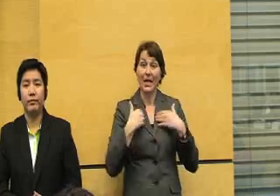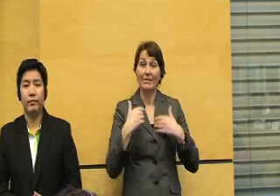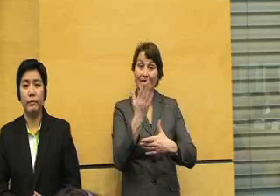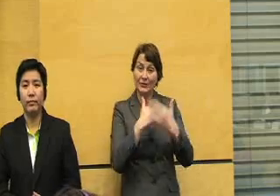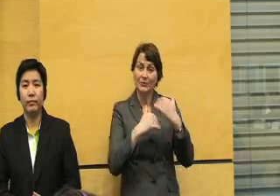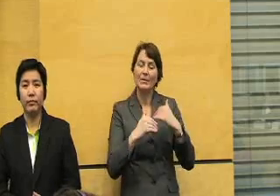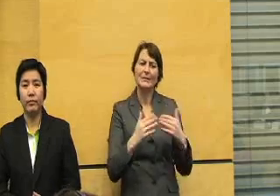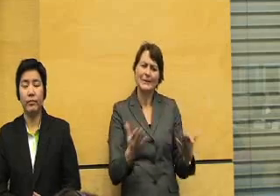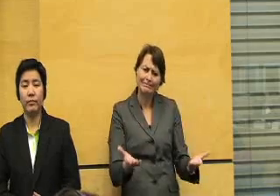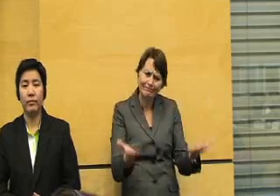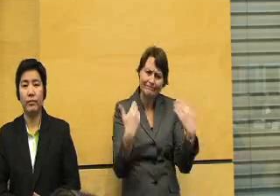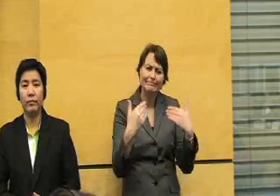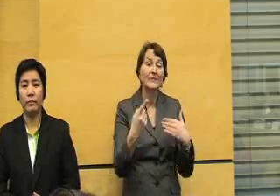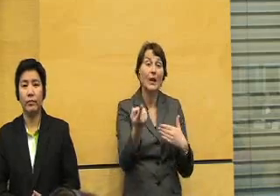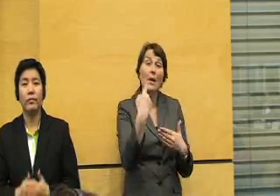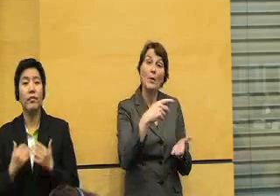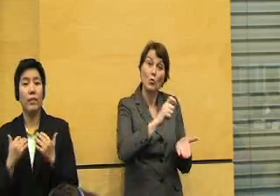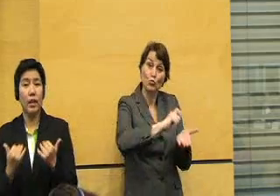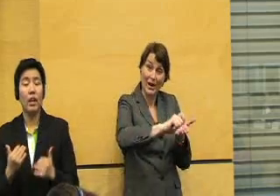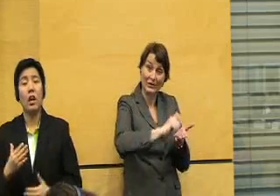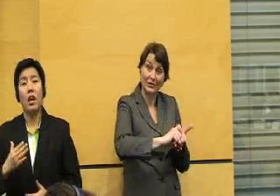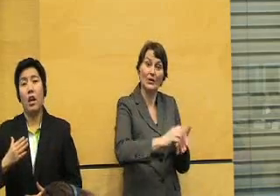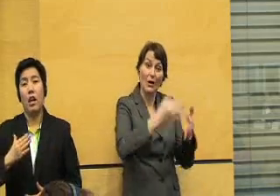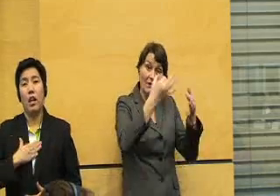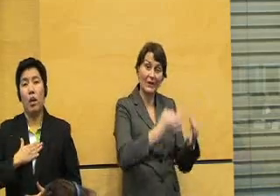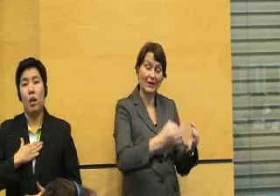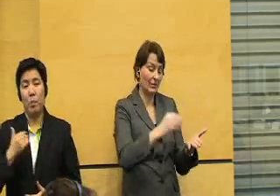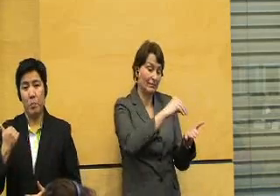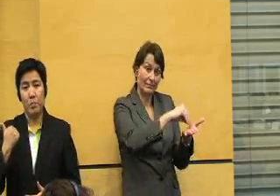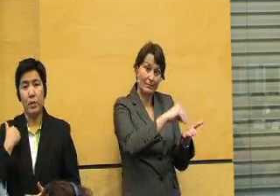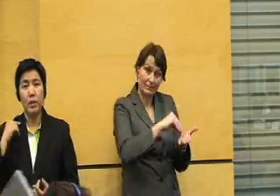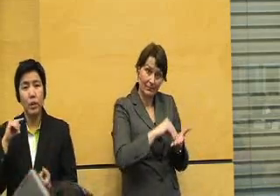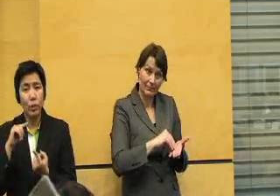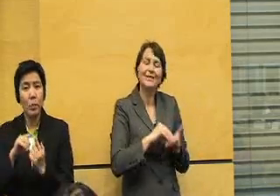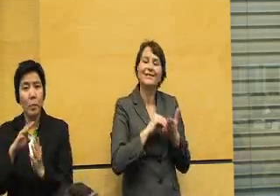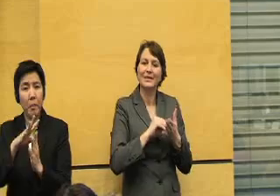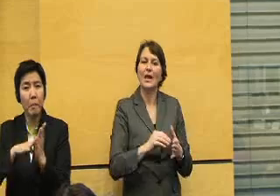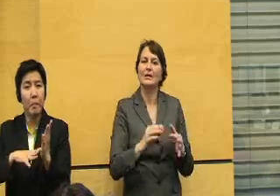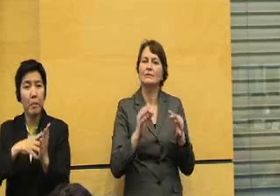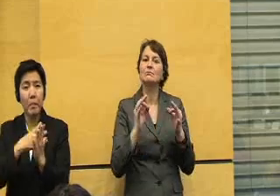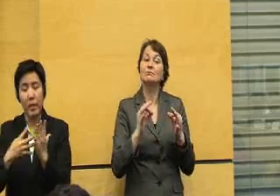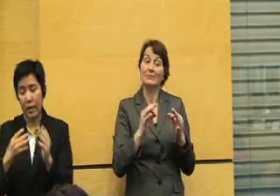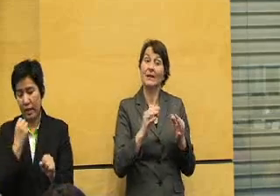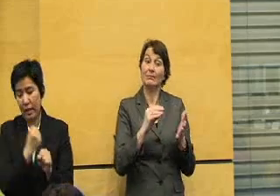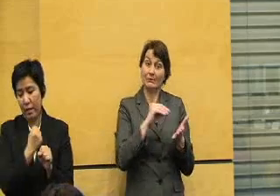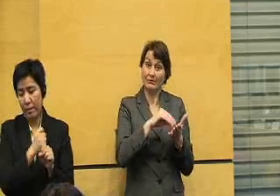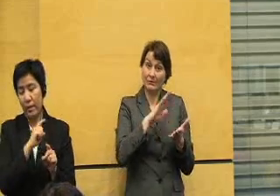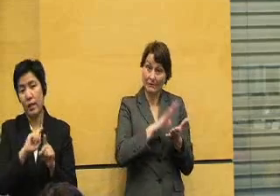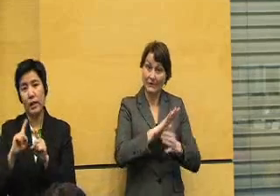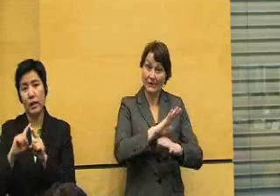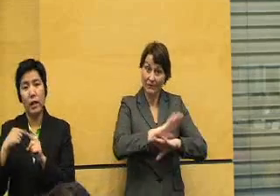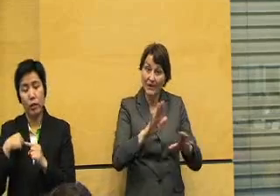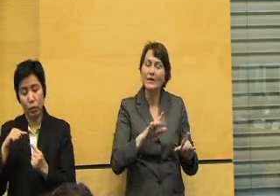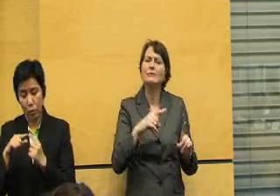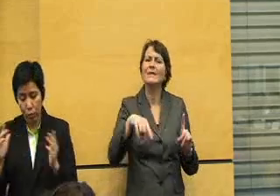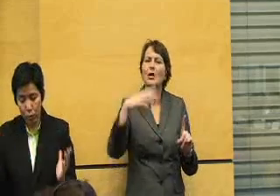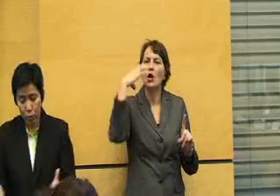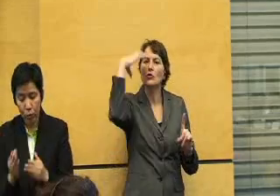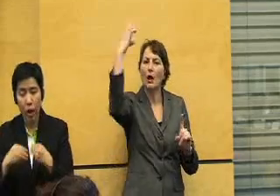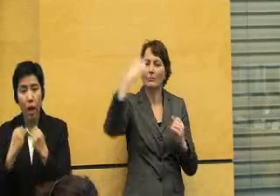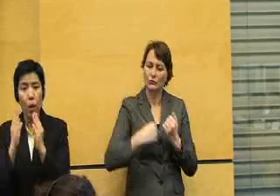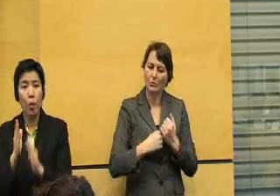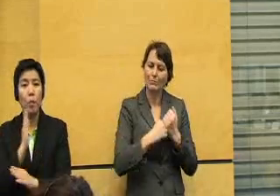to register so that they are accorded appropriate support and assistance from the government, the